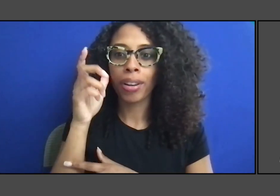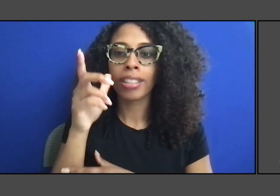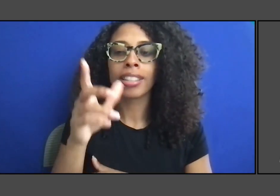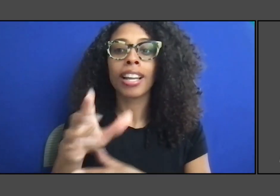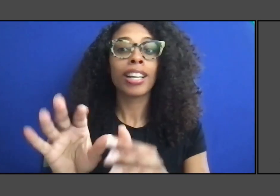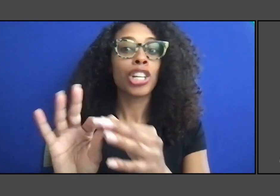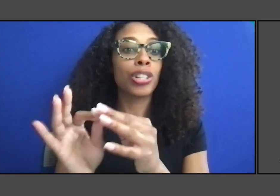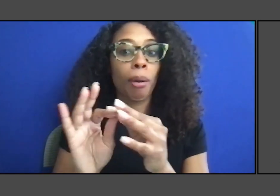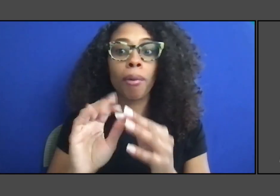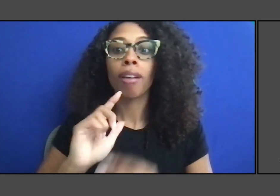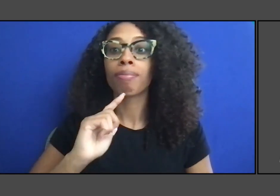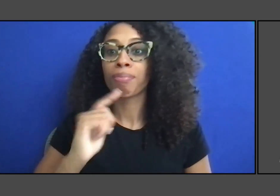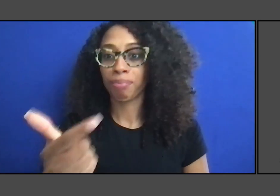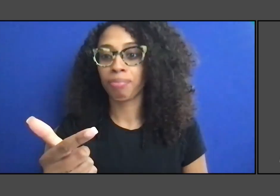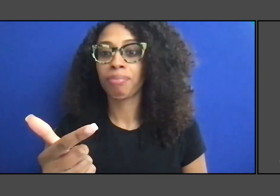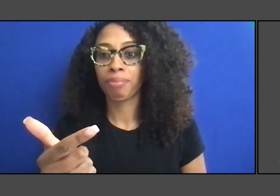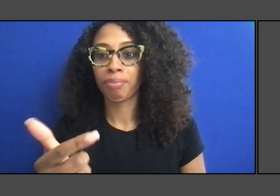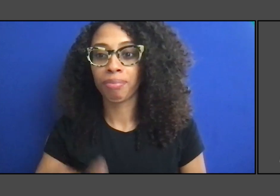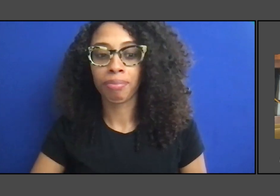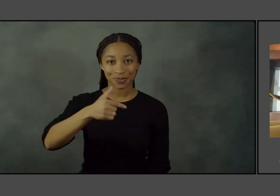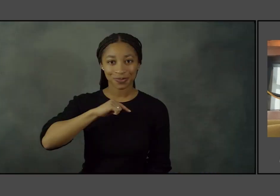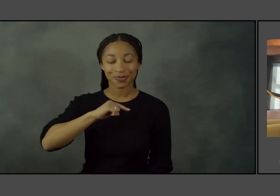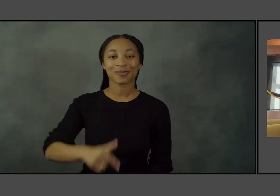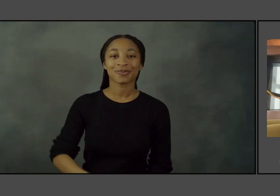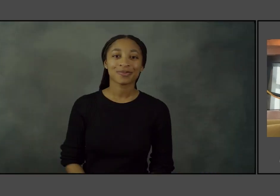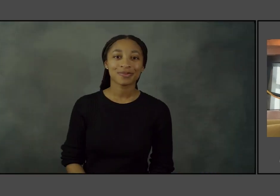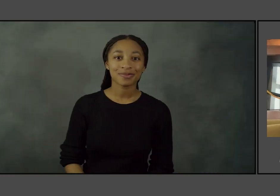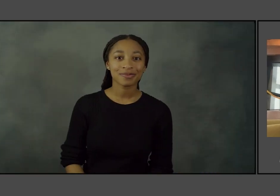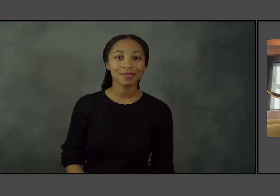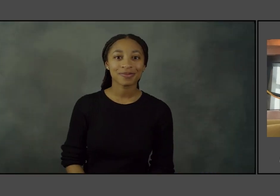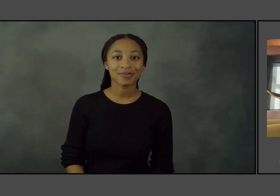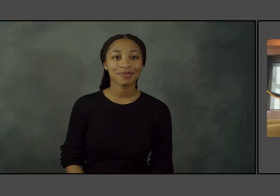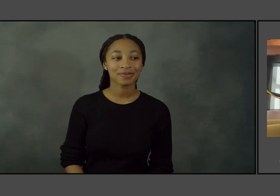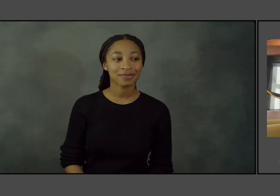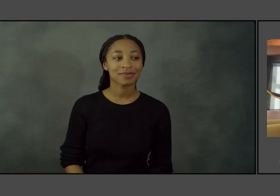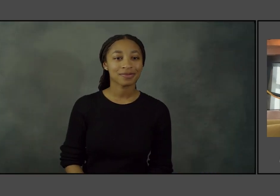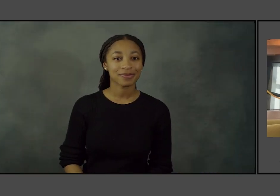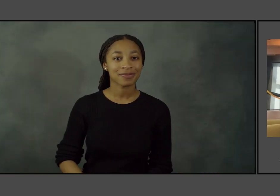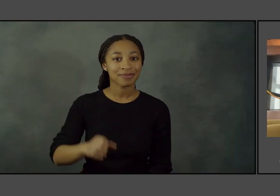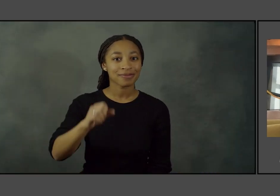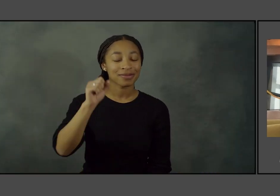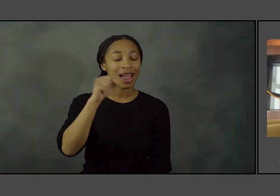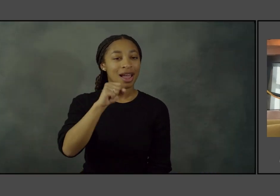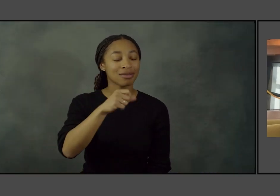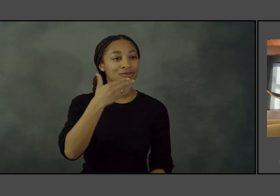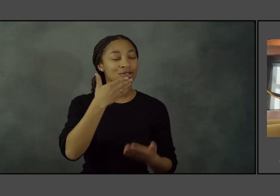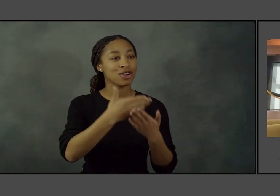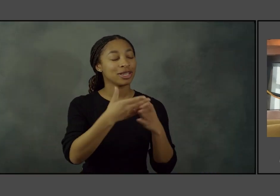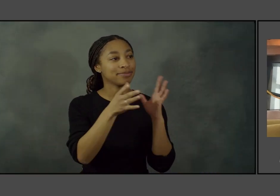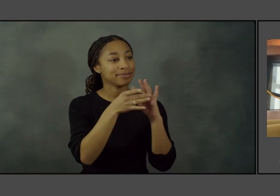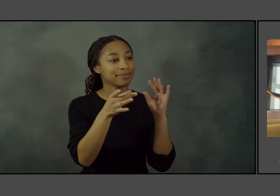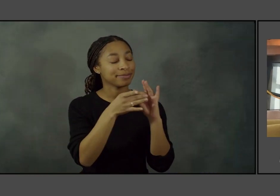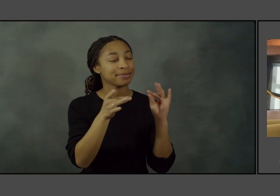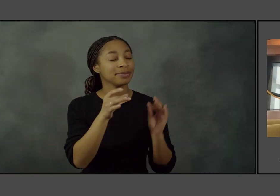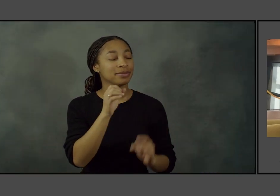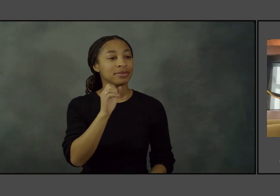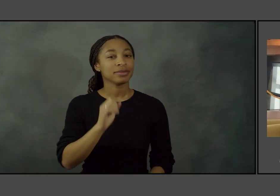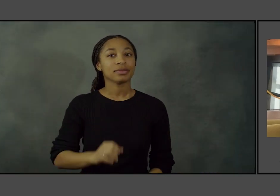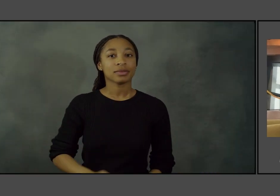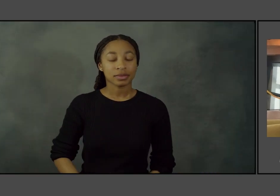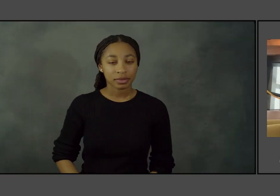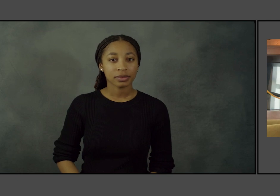Um, Exactly. yeah, I love how you said that, Farah, and I also think about